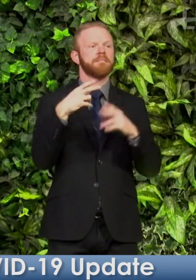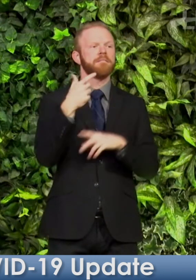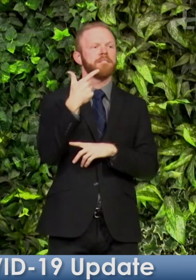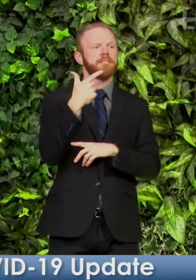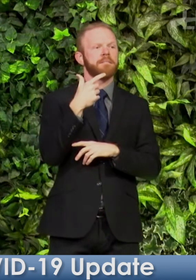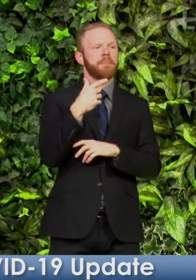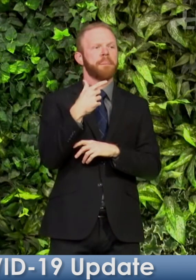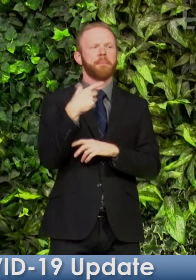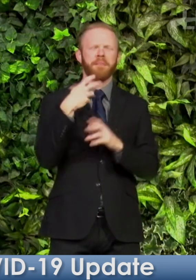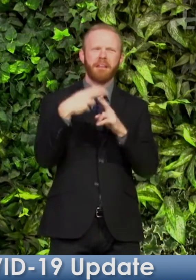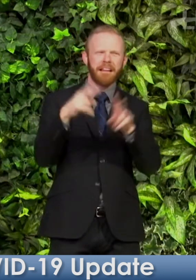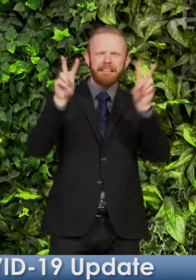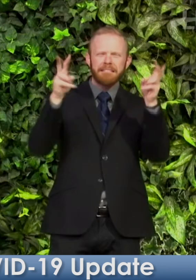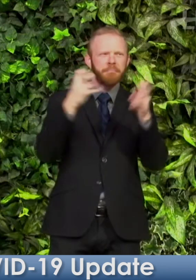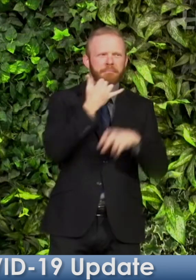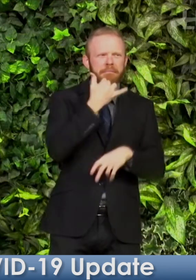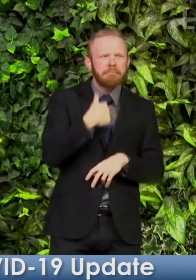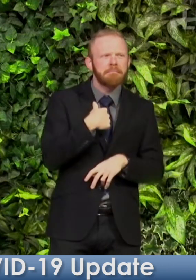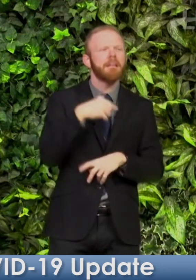Majority Whip.